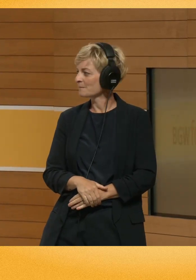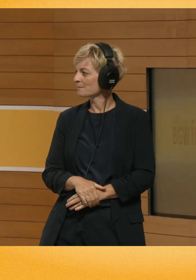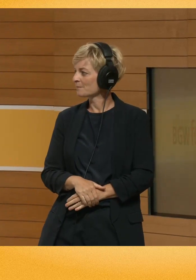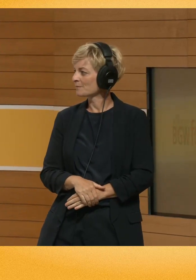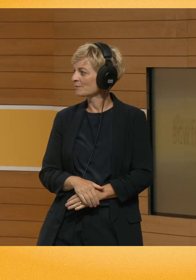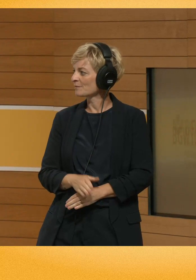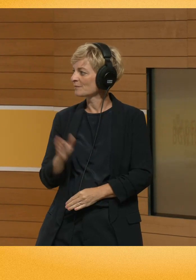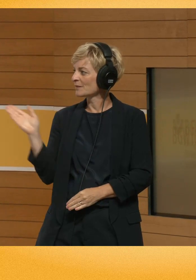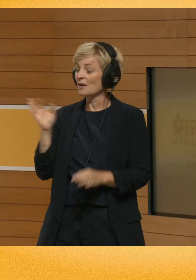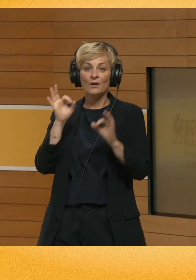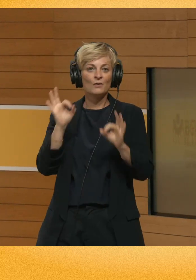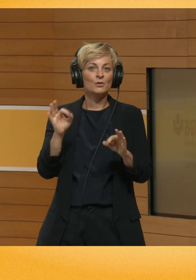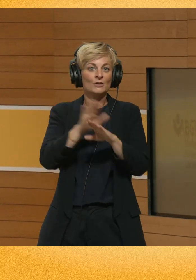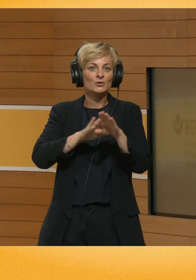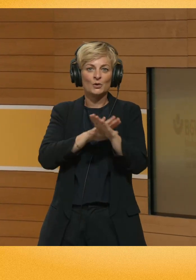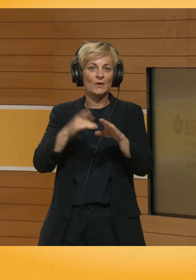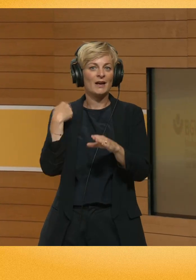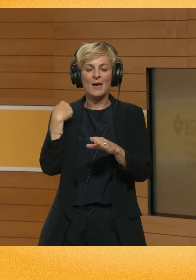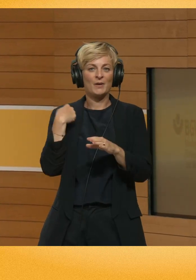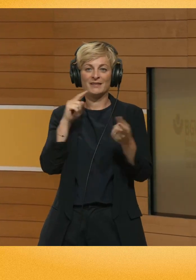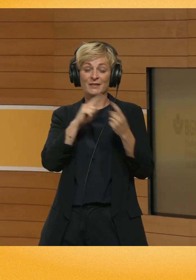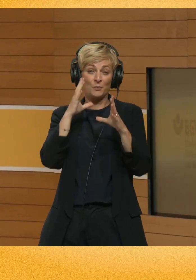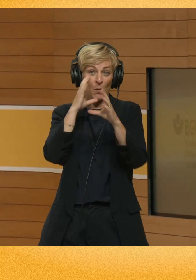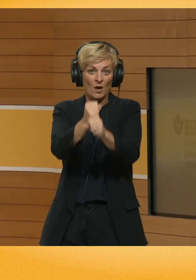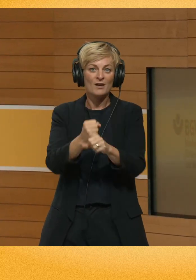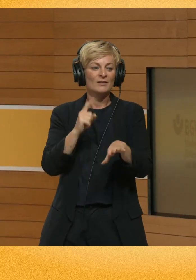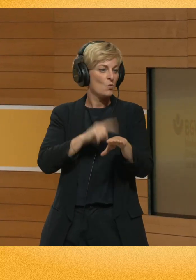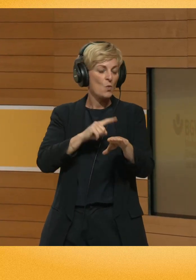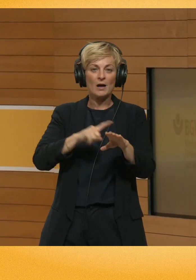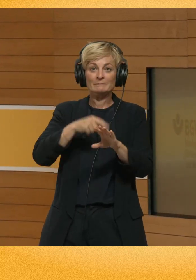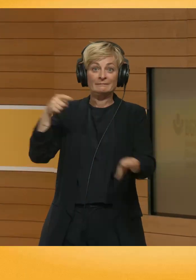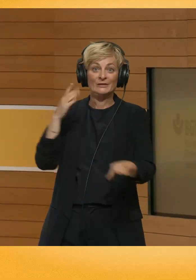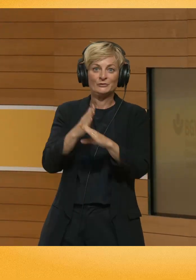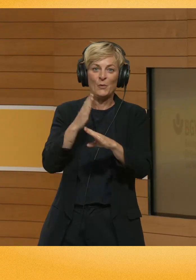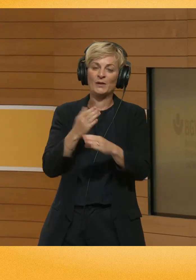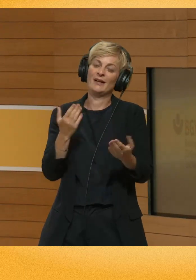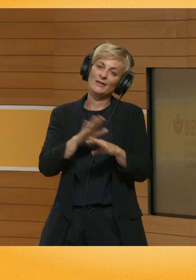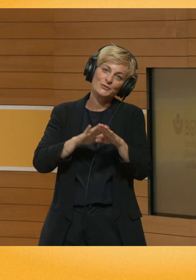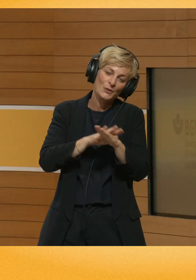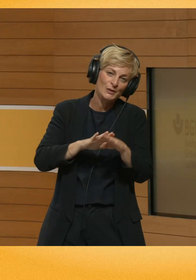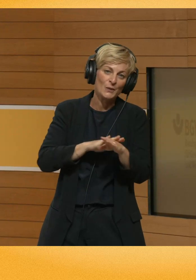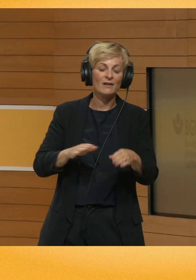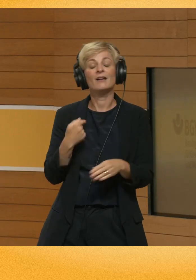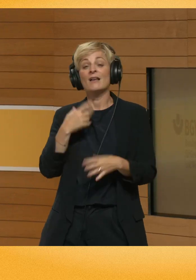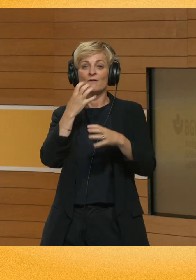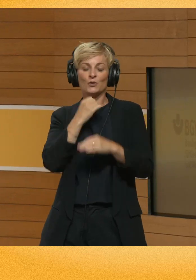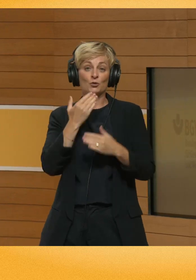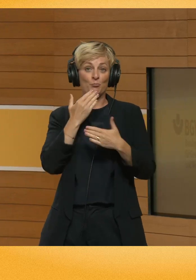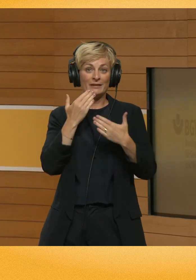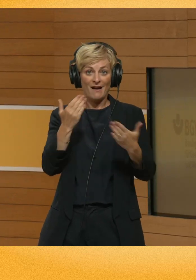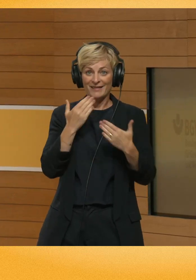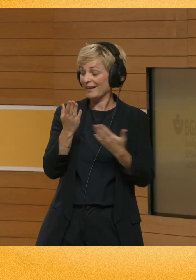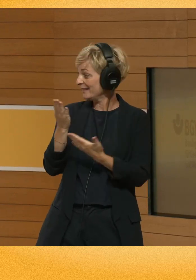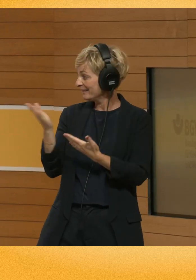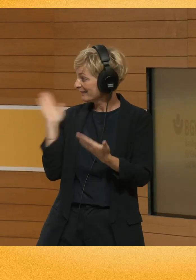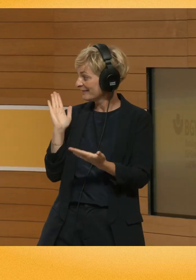like to thank the panel members for sharing your insight for this great discussion. I think it was very interesting, also